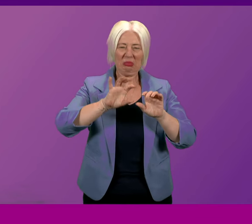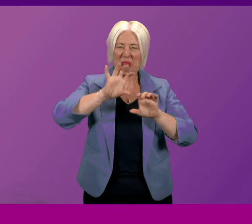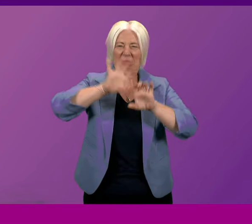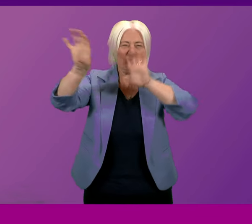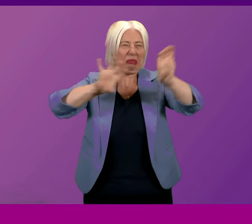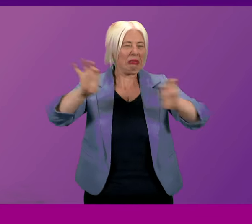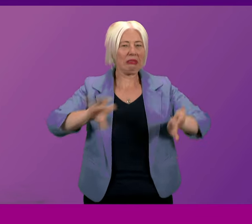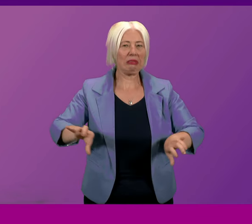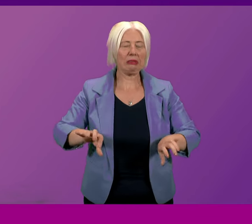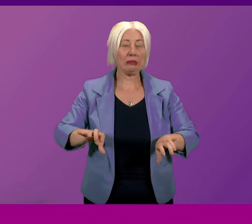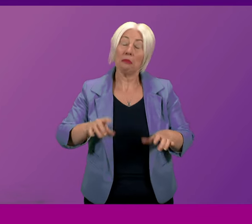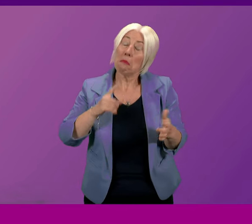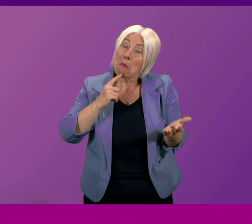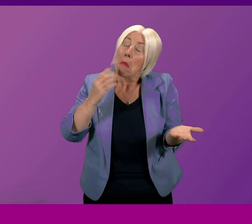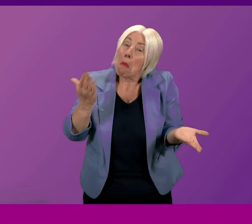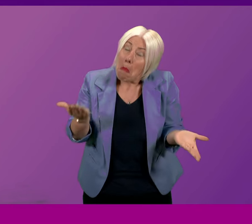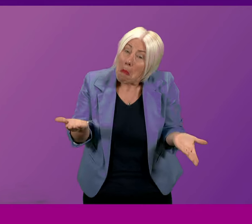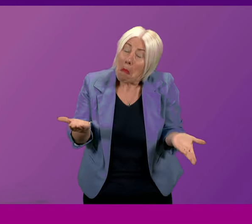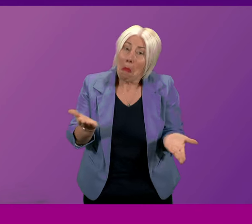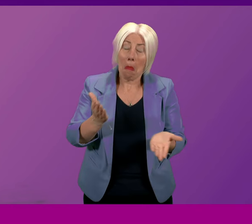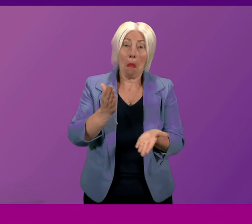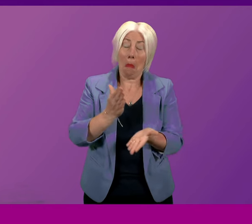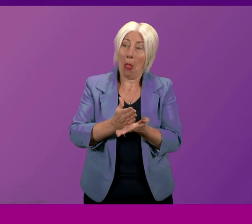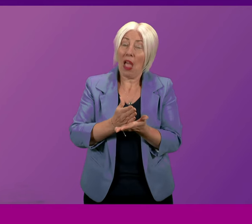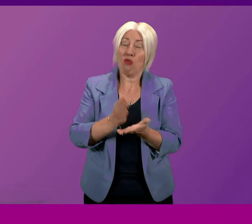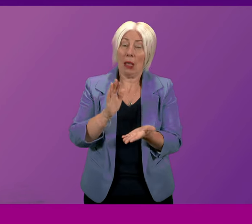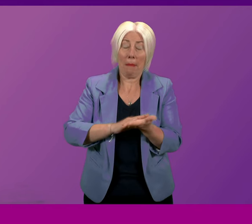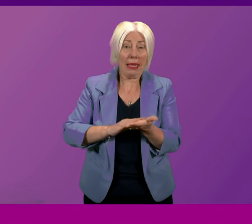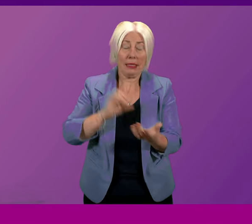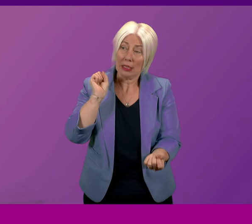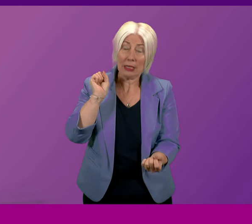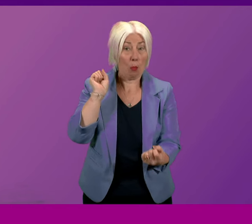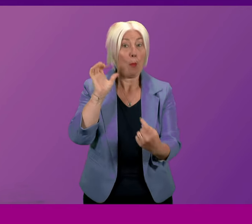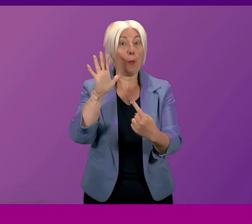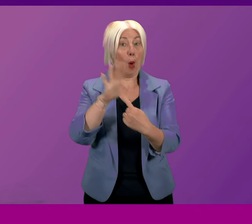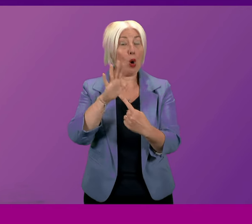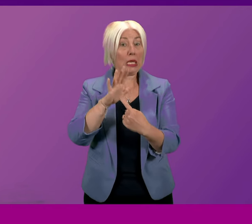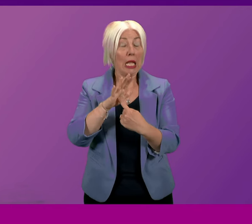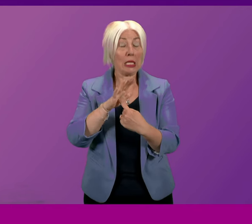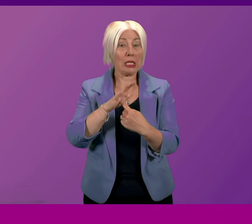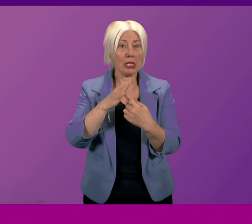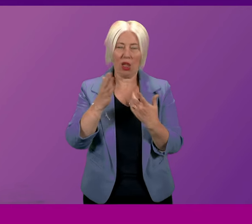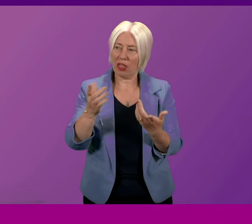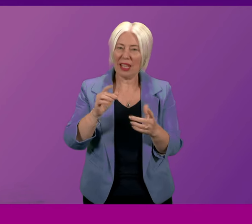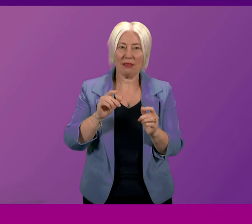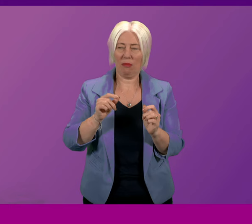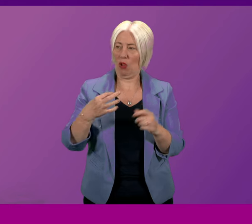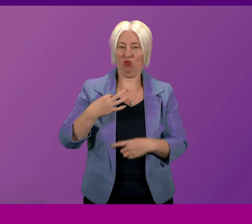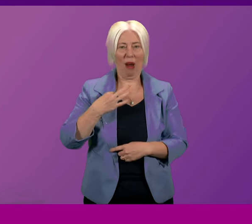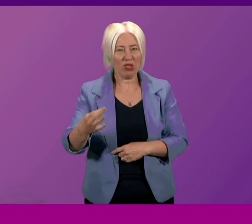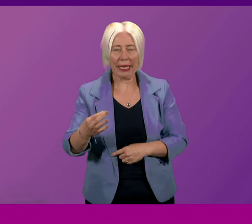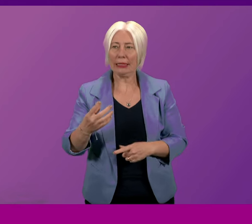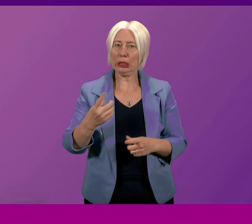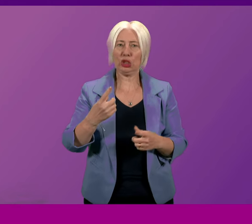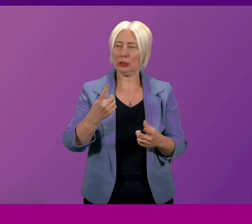that is so, then it is perhaps even more important, not less, that in the vital areas of